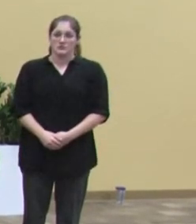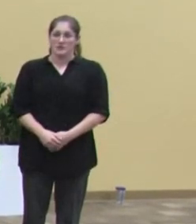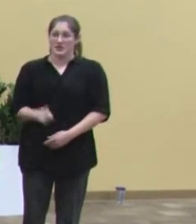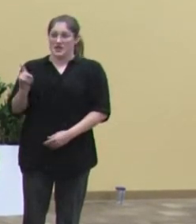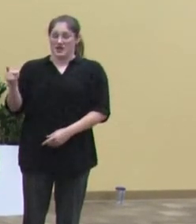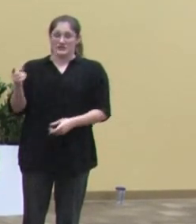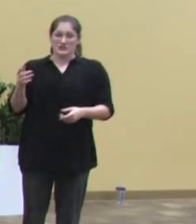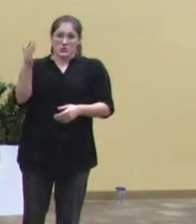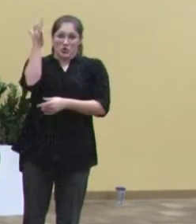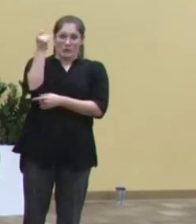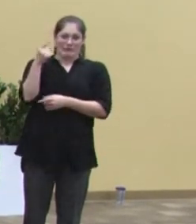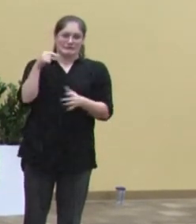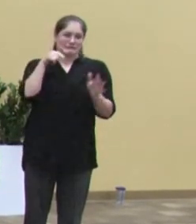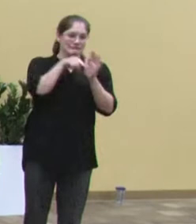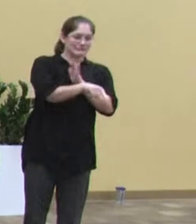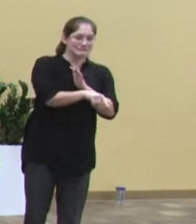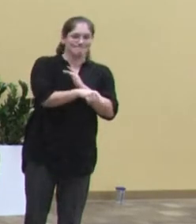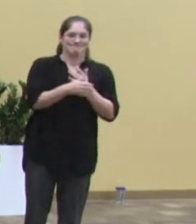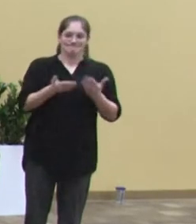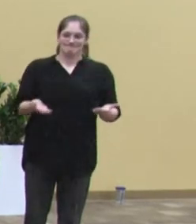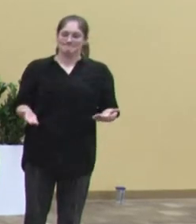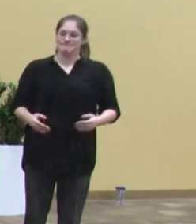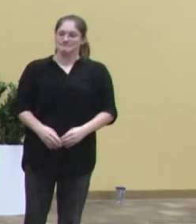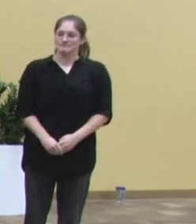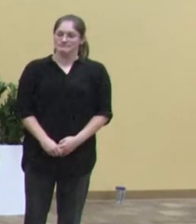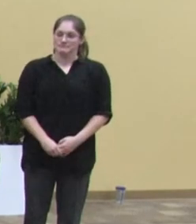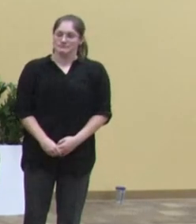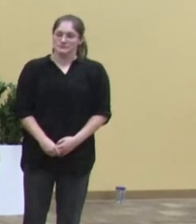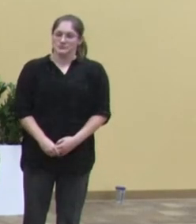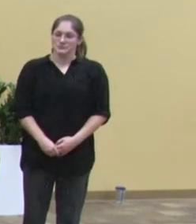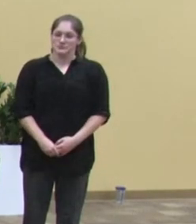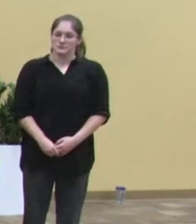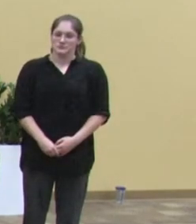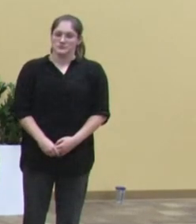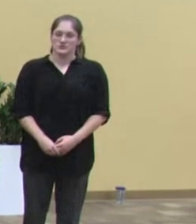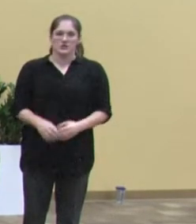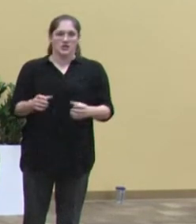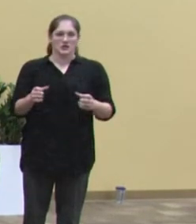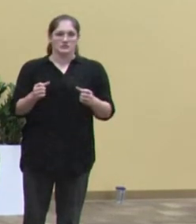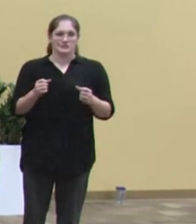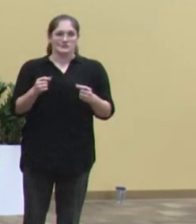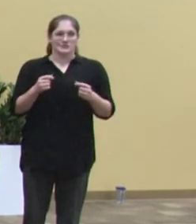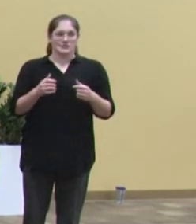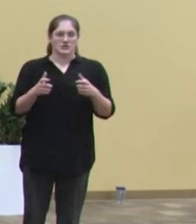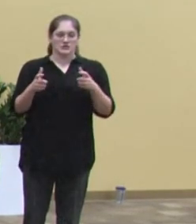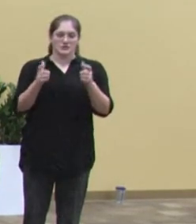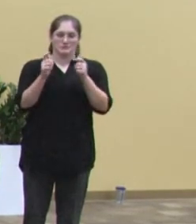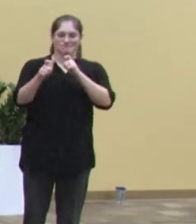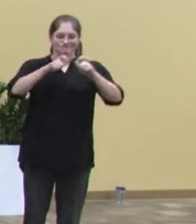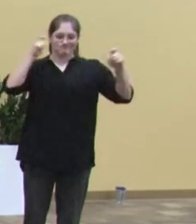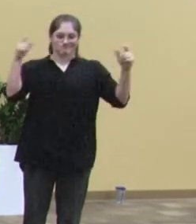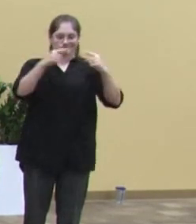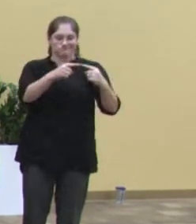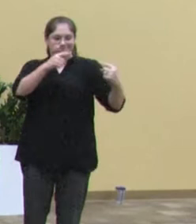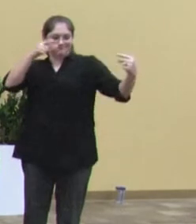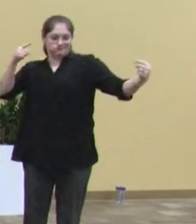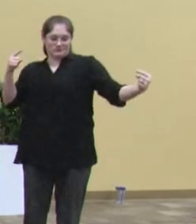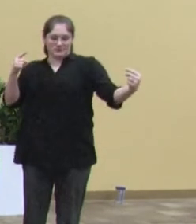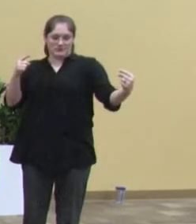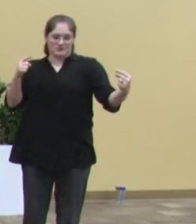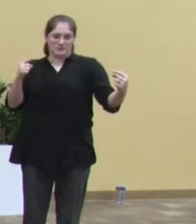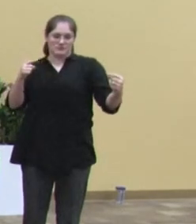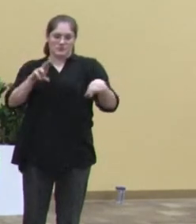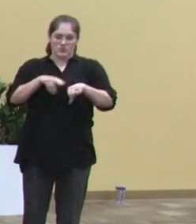It was such a departure seemed to be such a departure from the